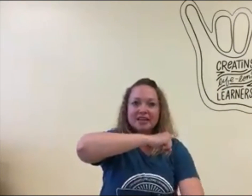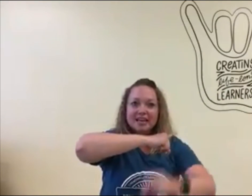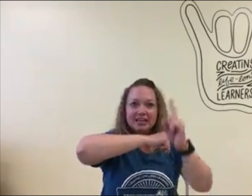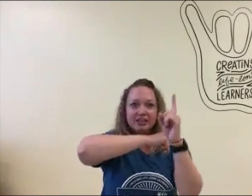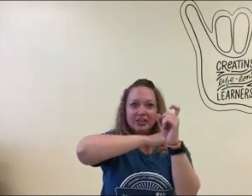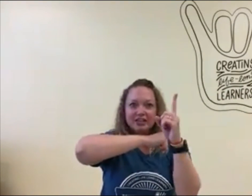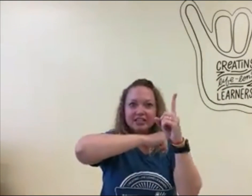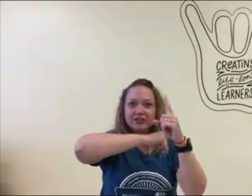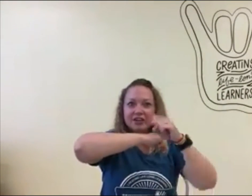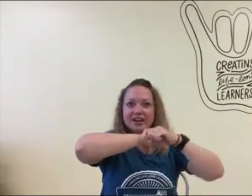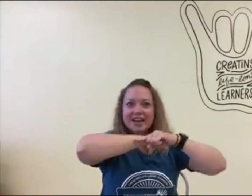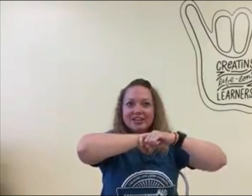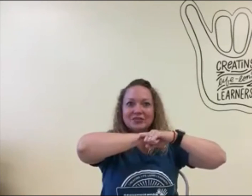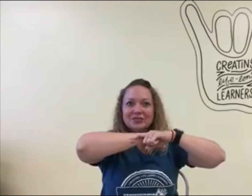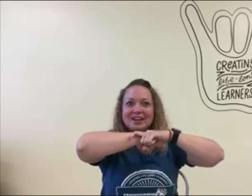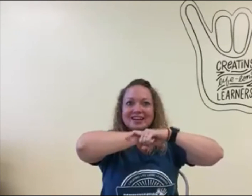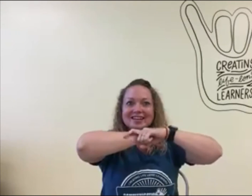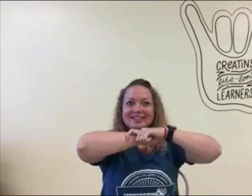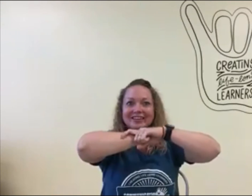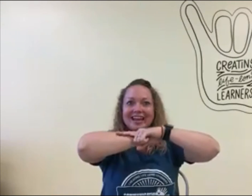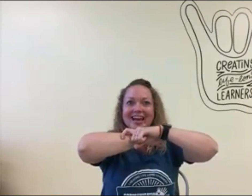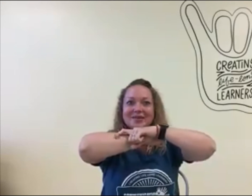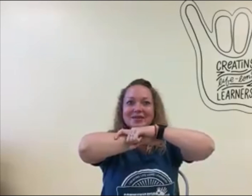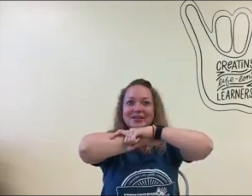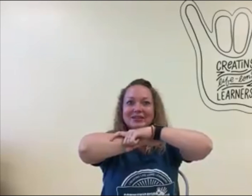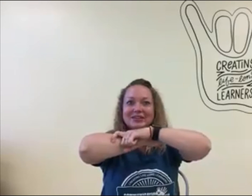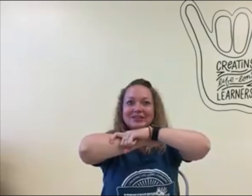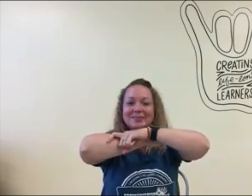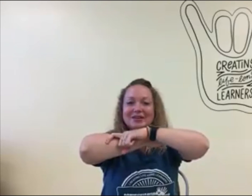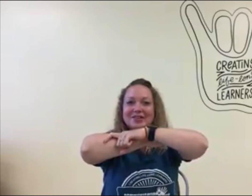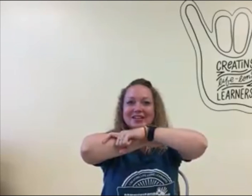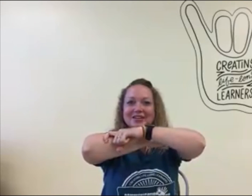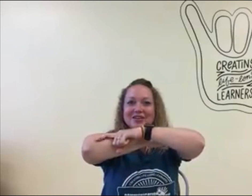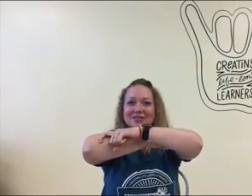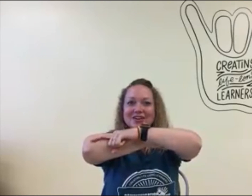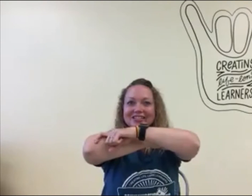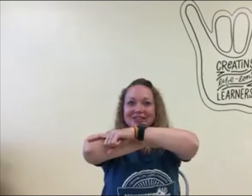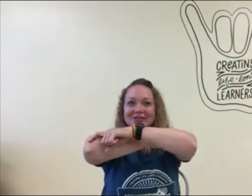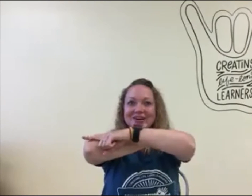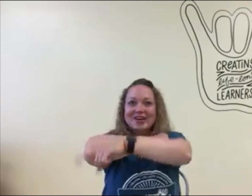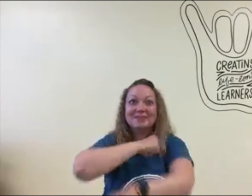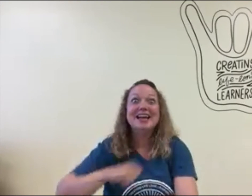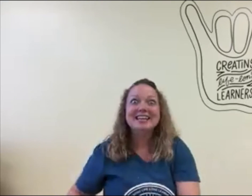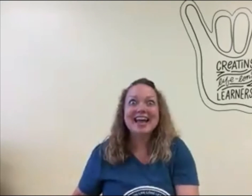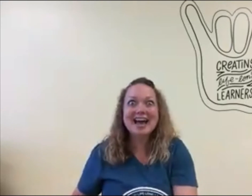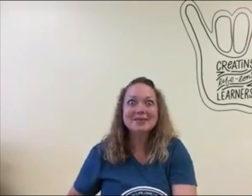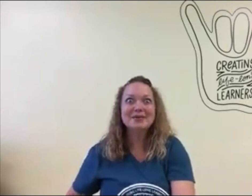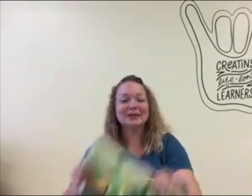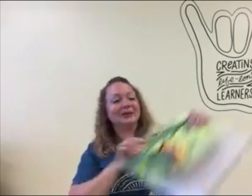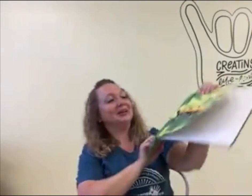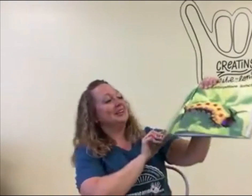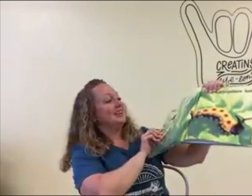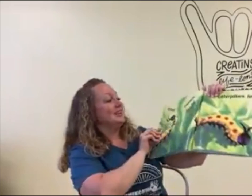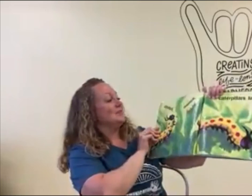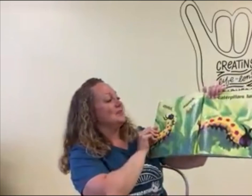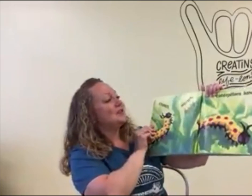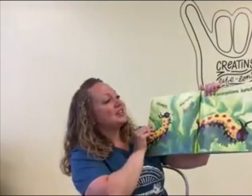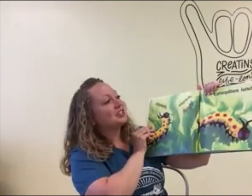you take your index finger and you run your caterpillar creepy crawly across your arm. Caterpillar. Crunch,